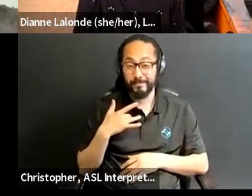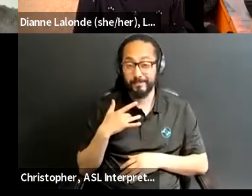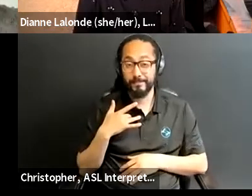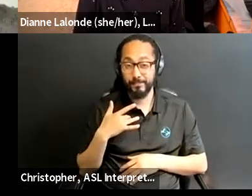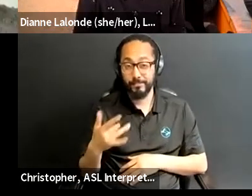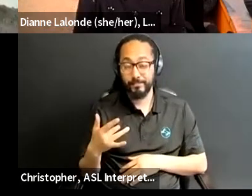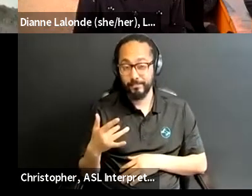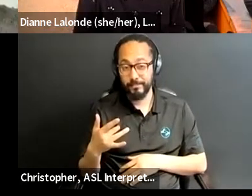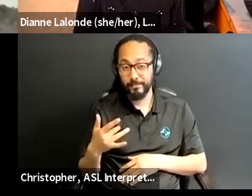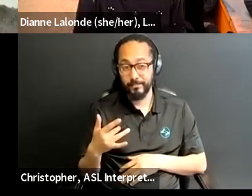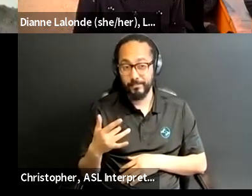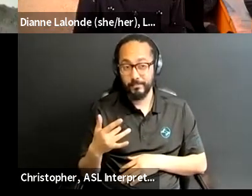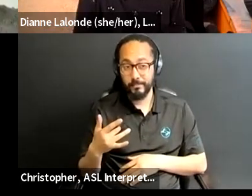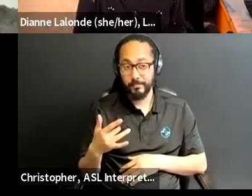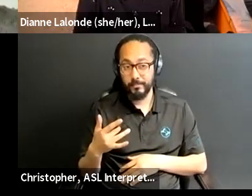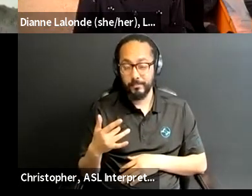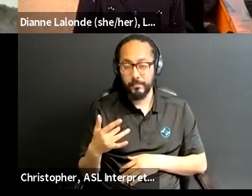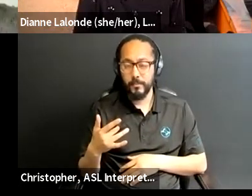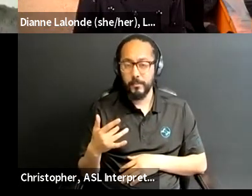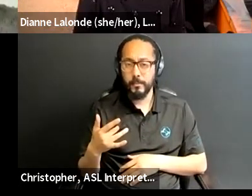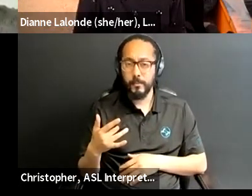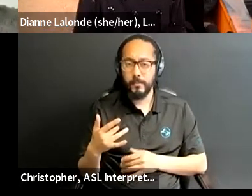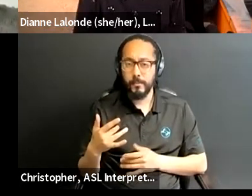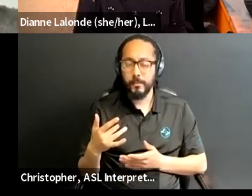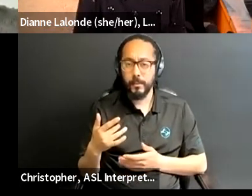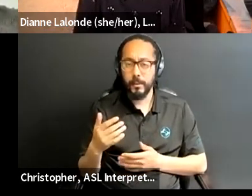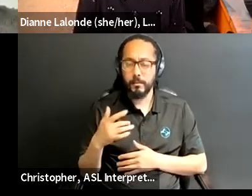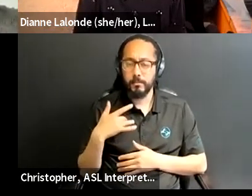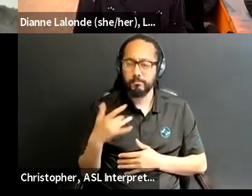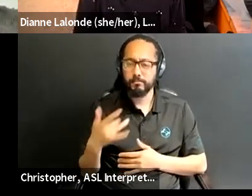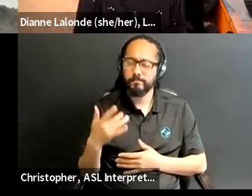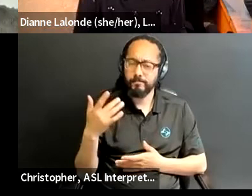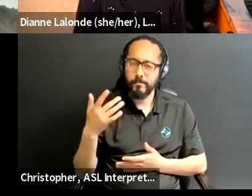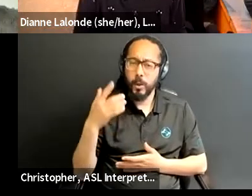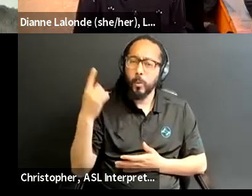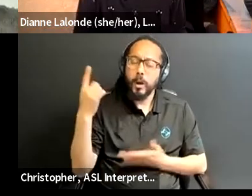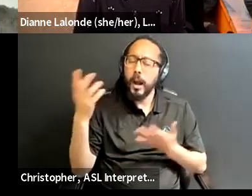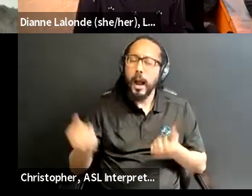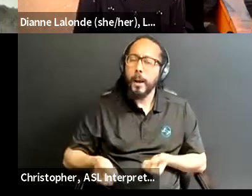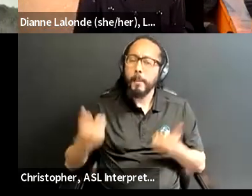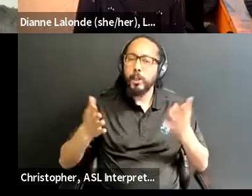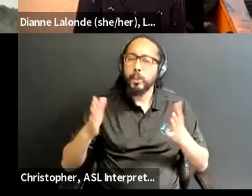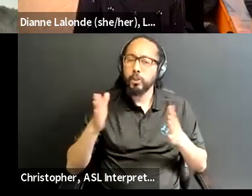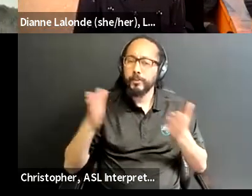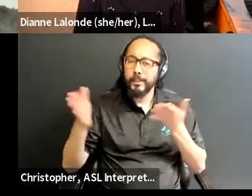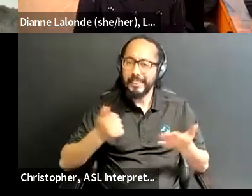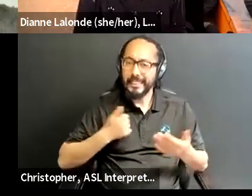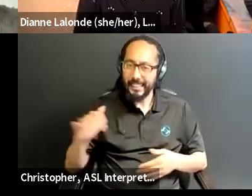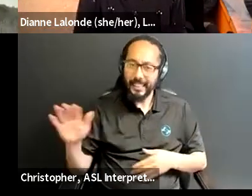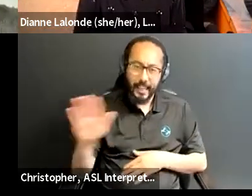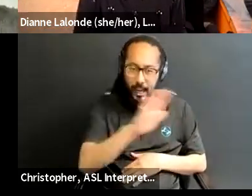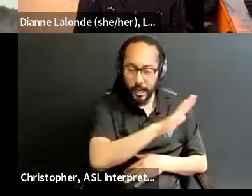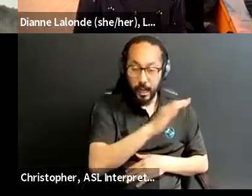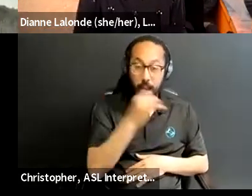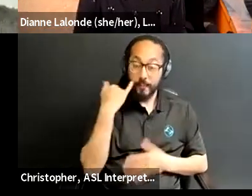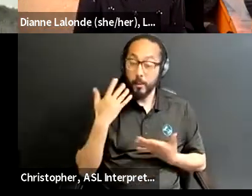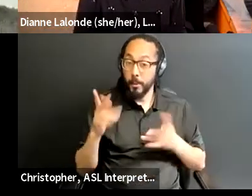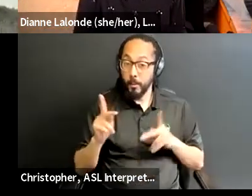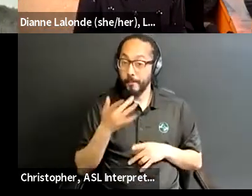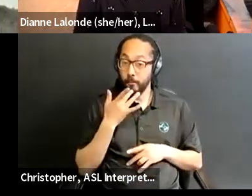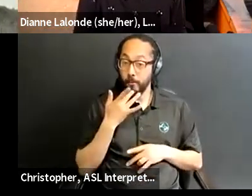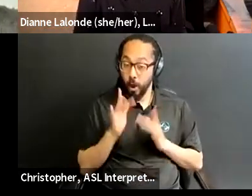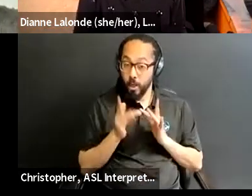to what extent are services across Canada available online, if that's one of the preferred ways of accessing